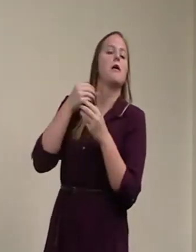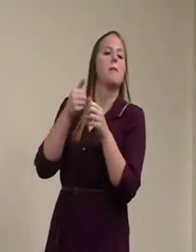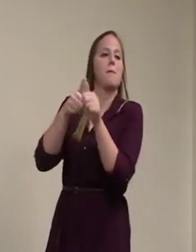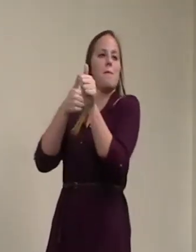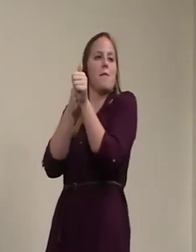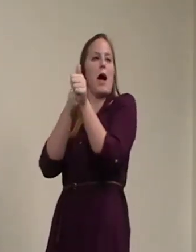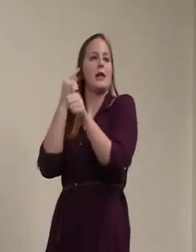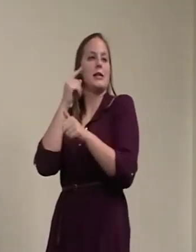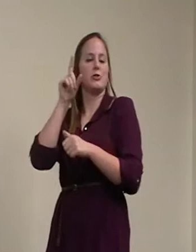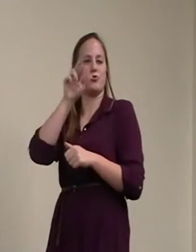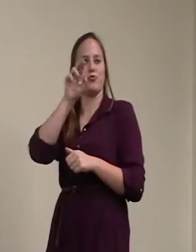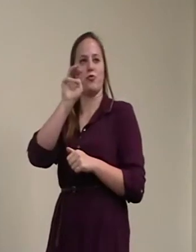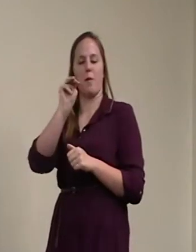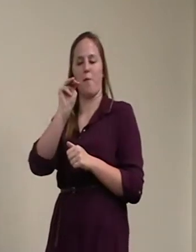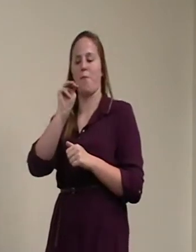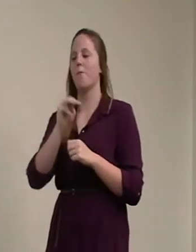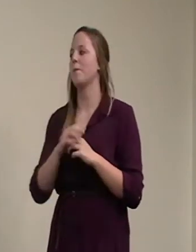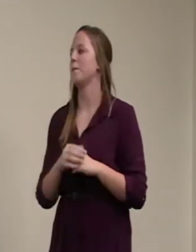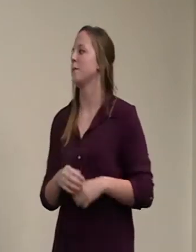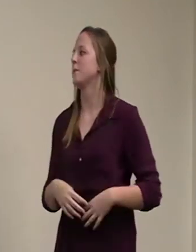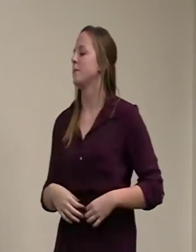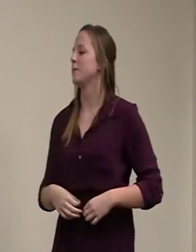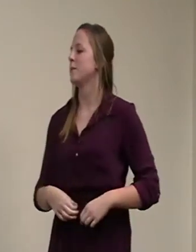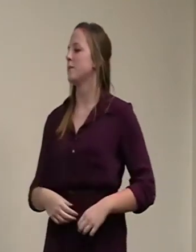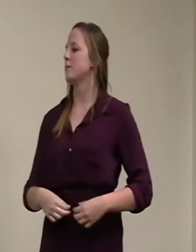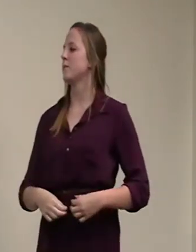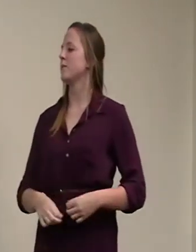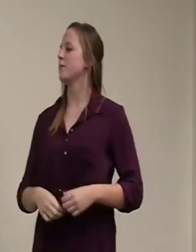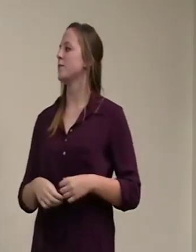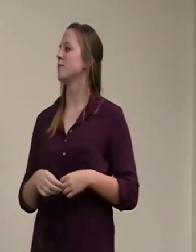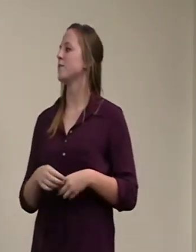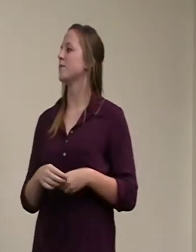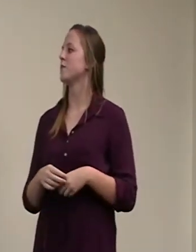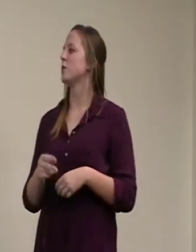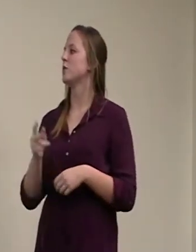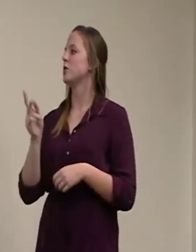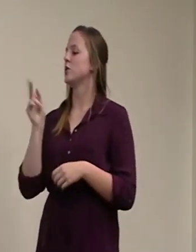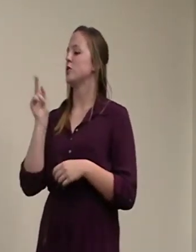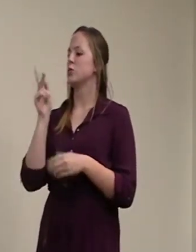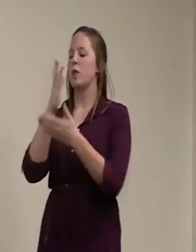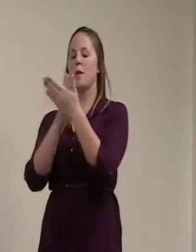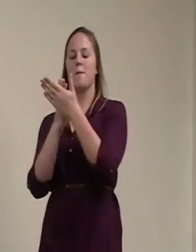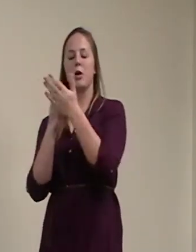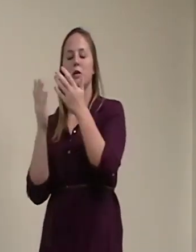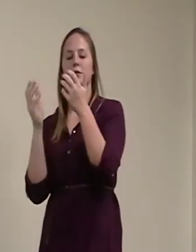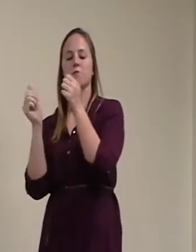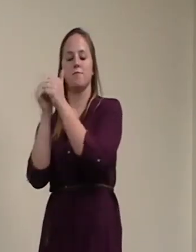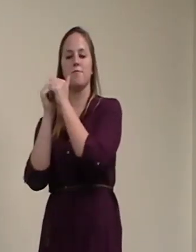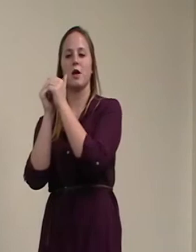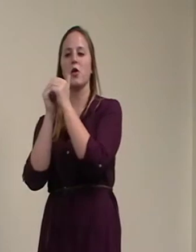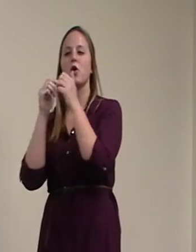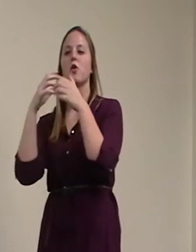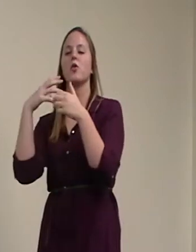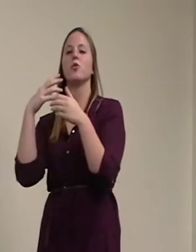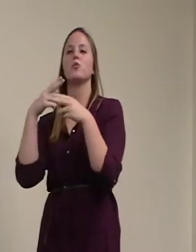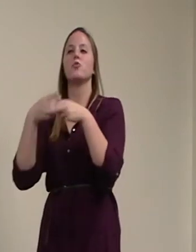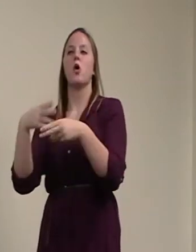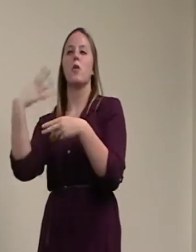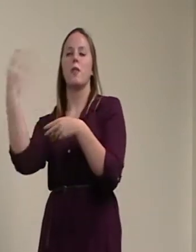These two parts together are called the outer ear. I'm sorry, the conductive mechanism. So we'll get the outer ear and the middle ear. The